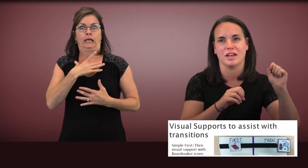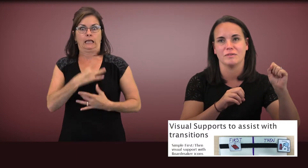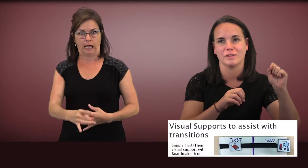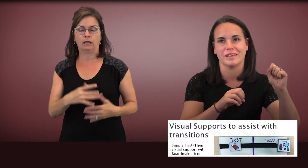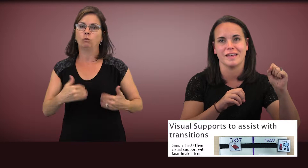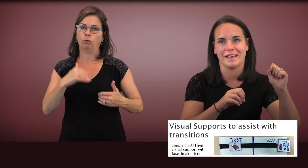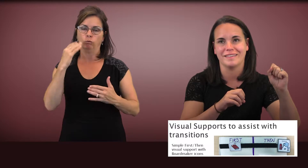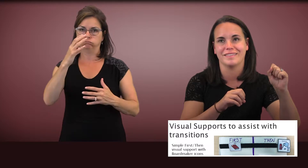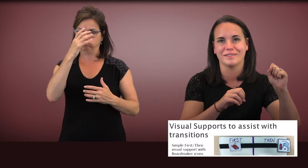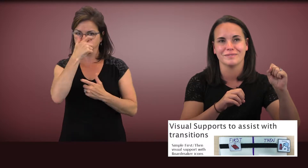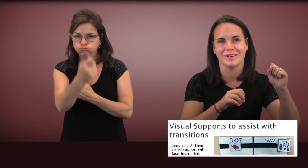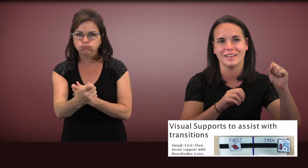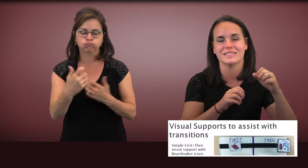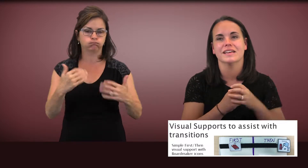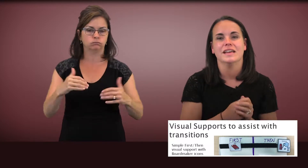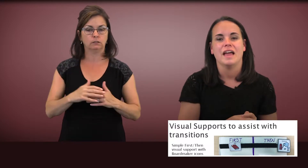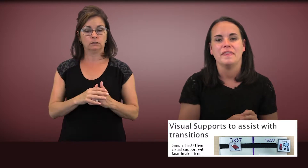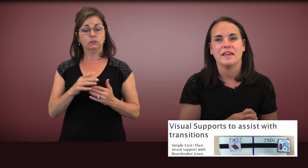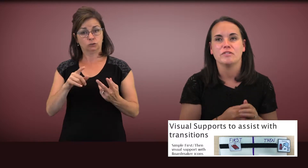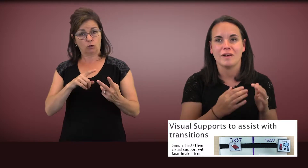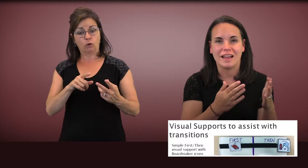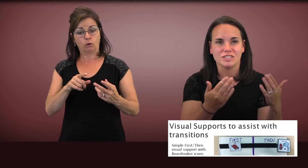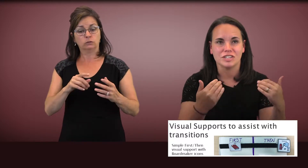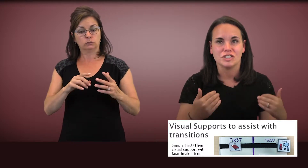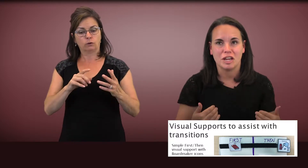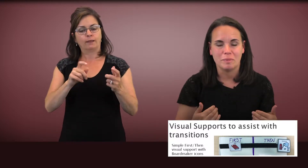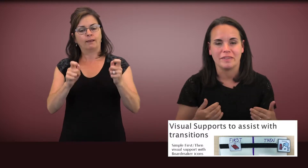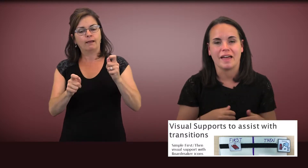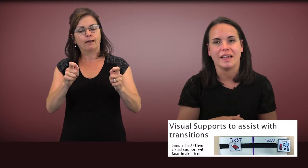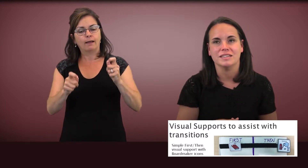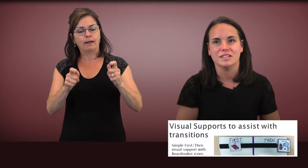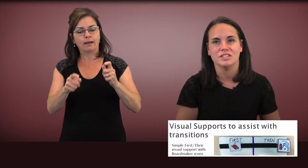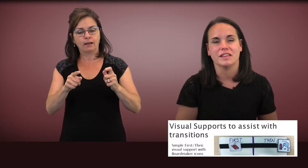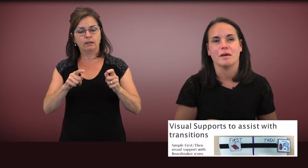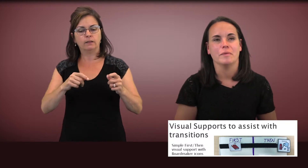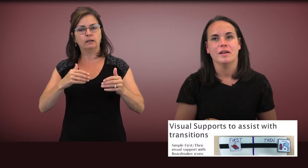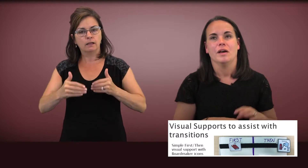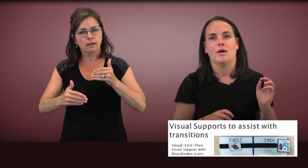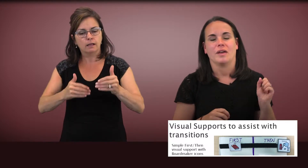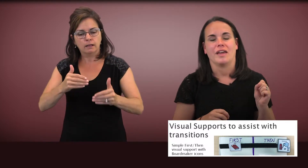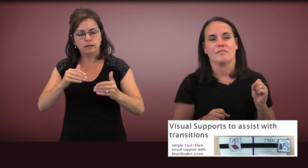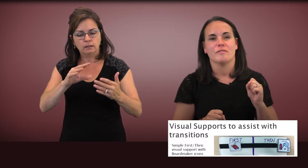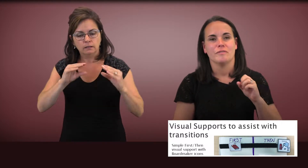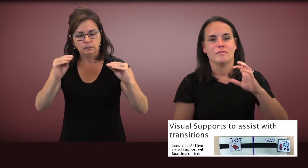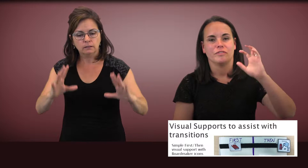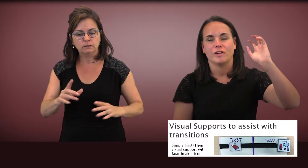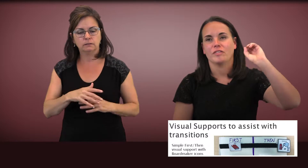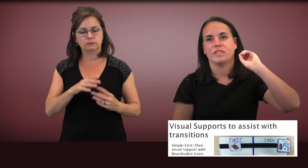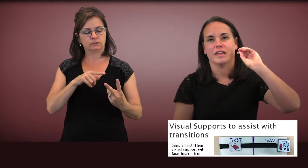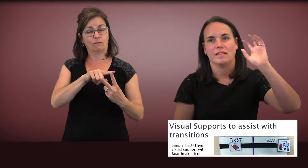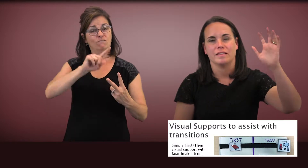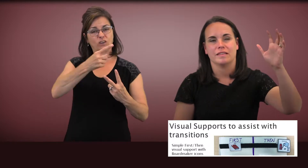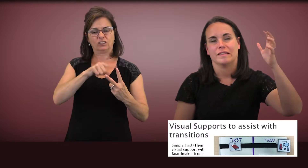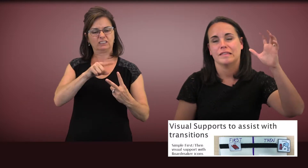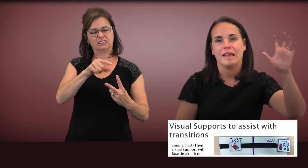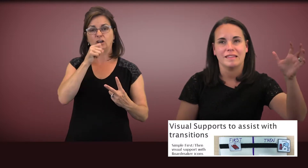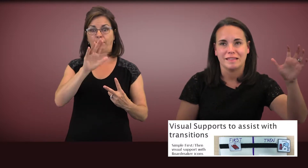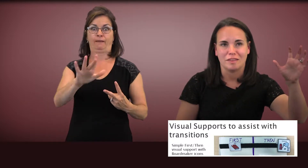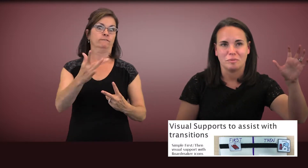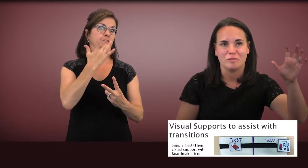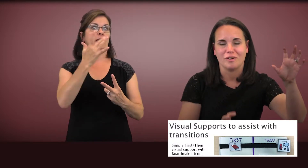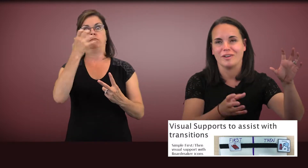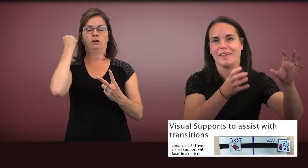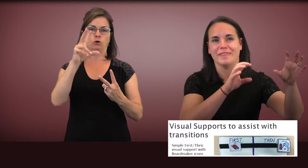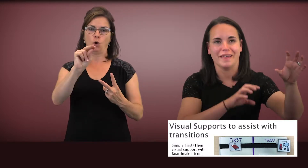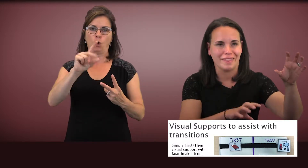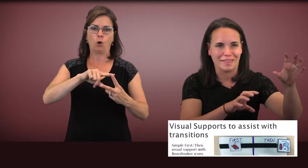things that the child really likes, right? And then gradually shaping that and teaching them, okay, first this slightly